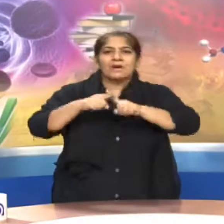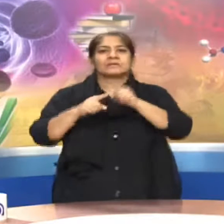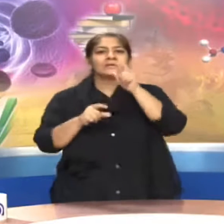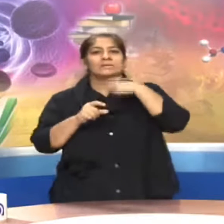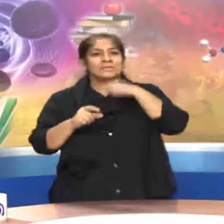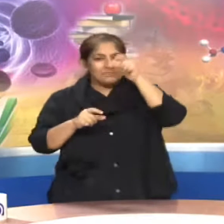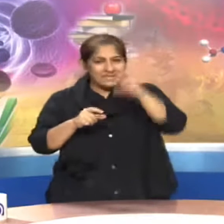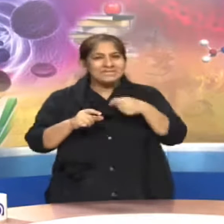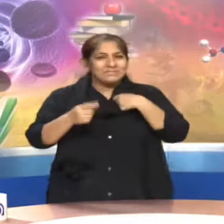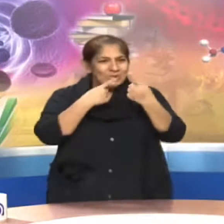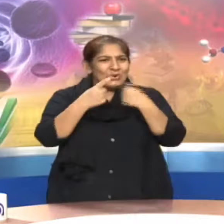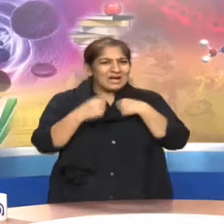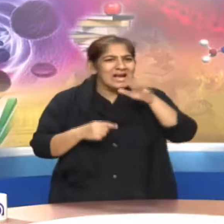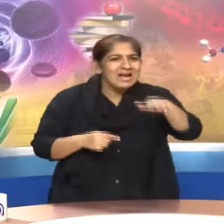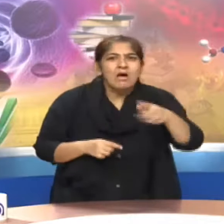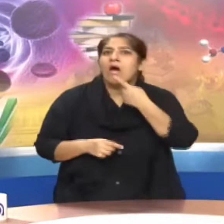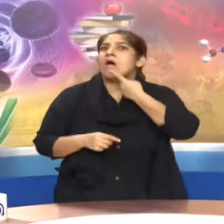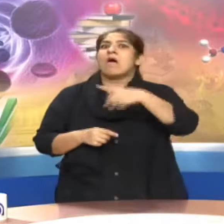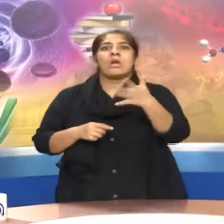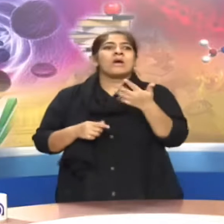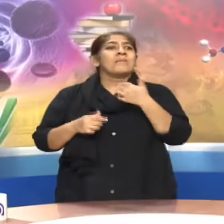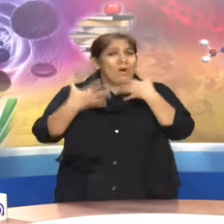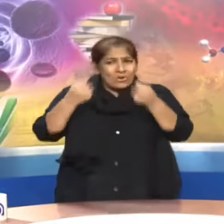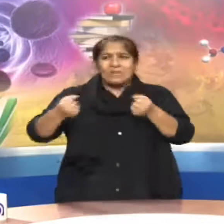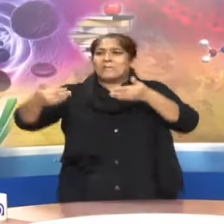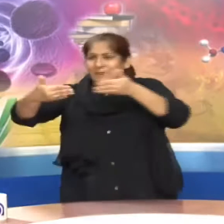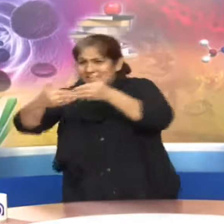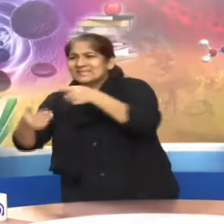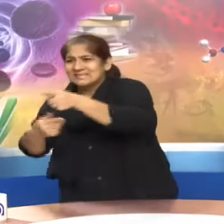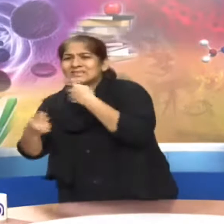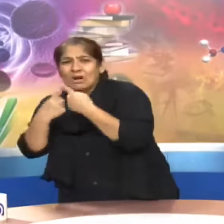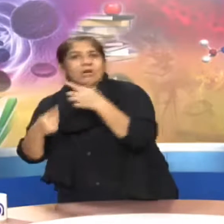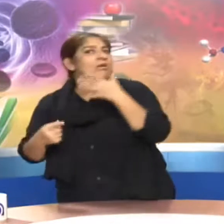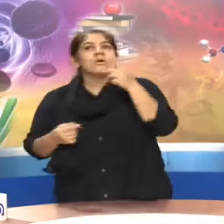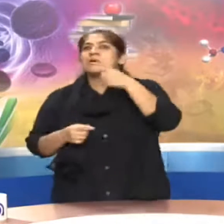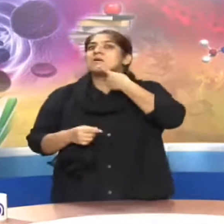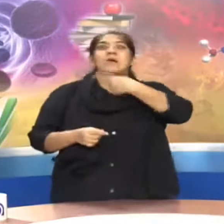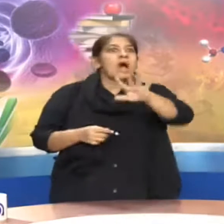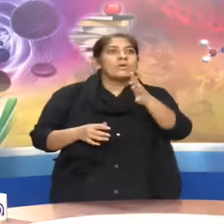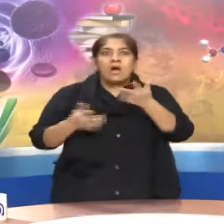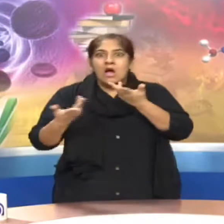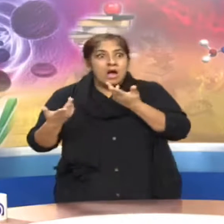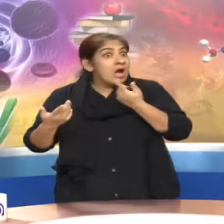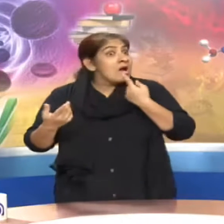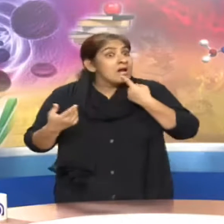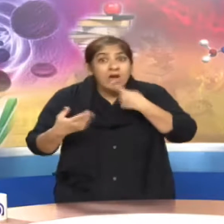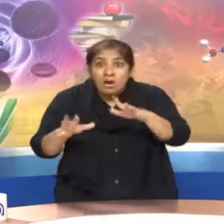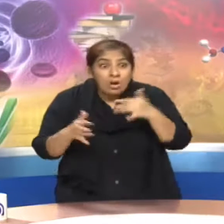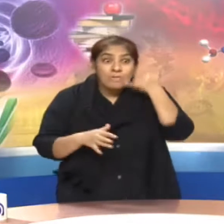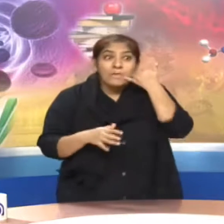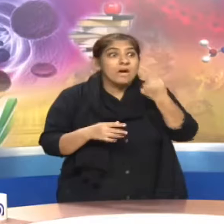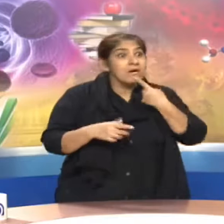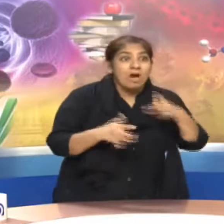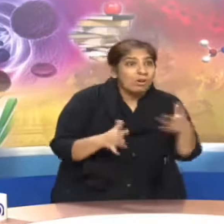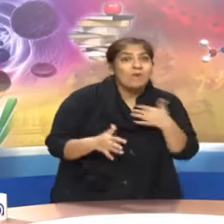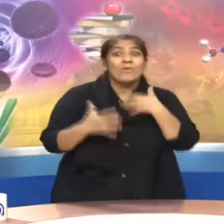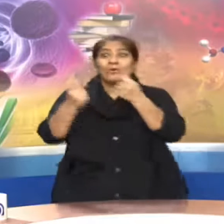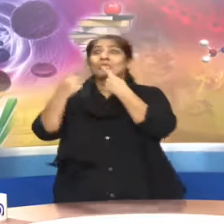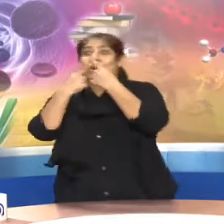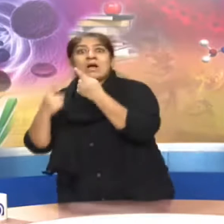there are different facilities given in any organization, and also sometimes there is no accessibility